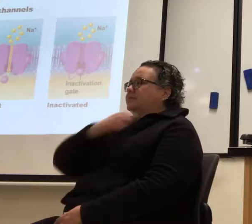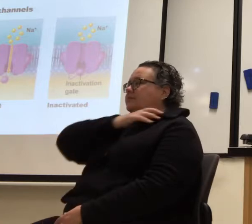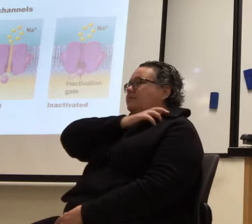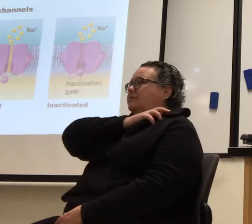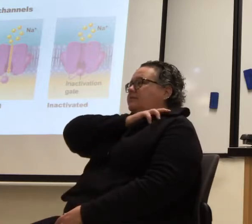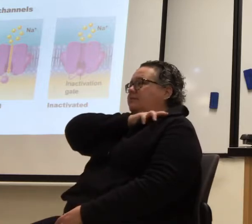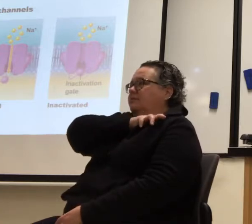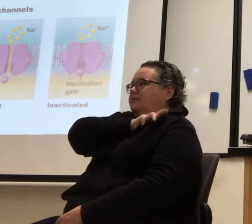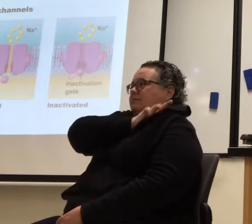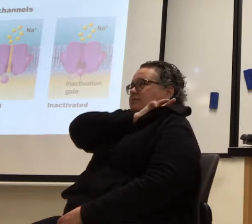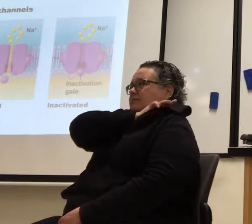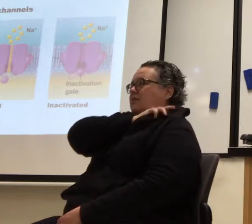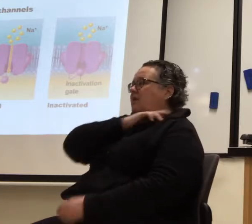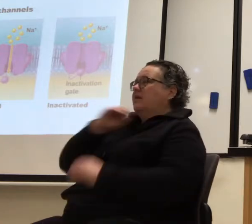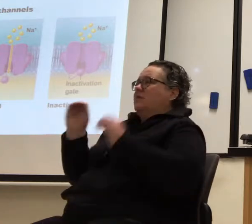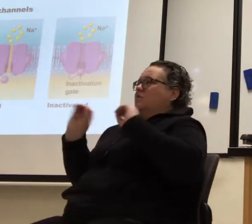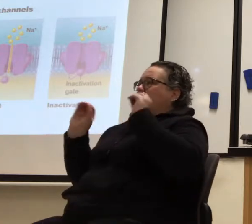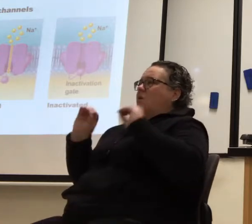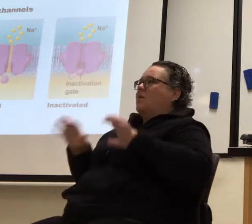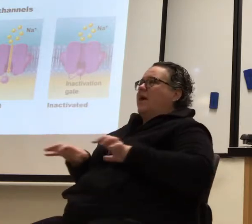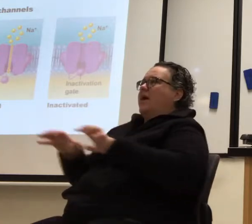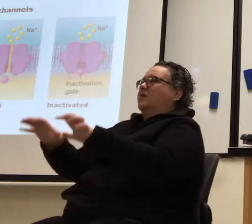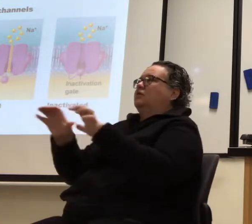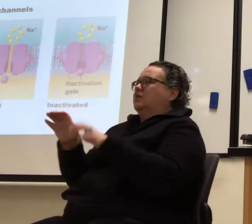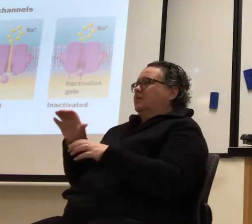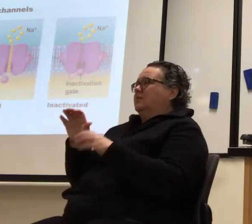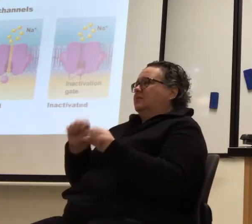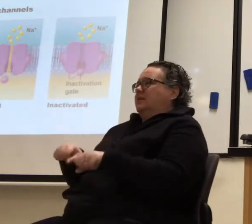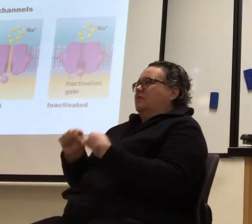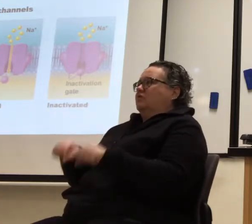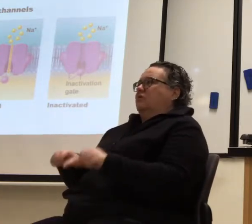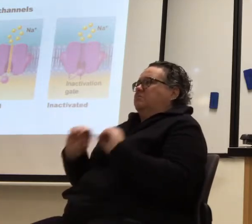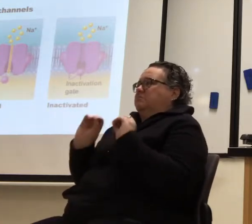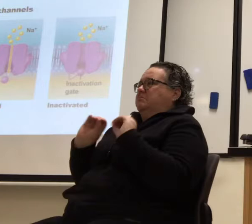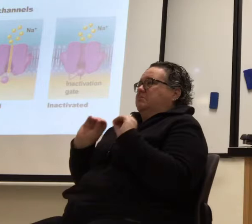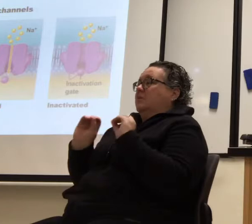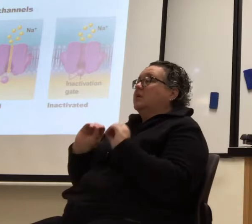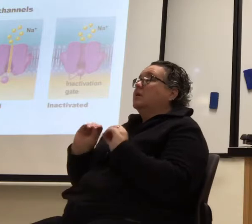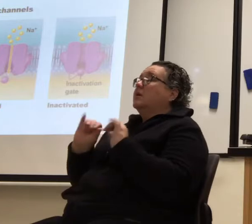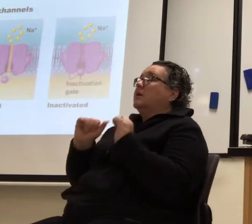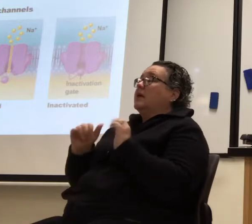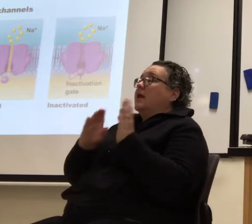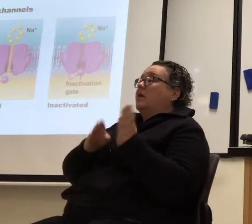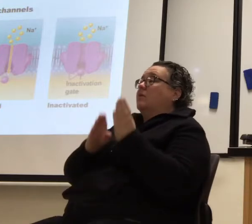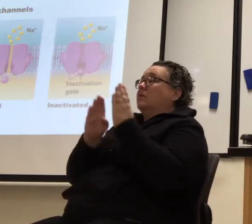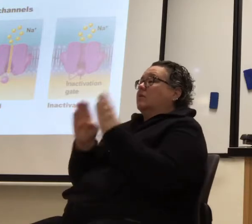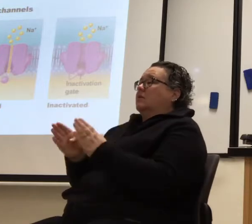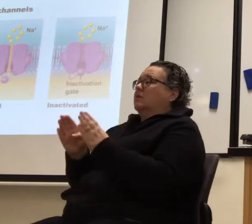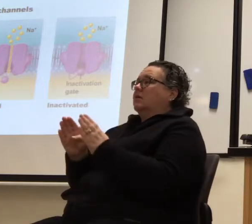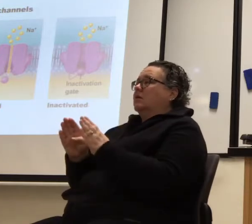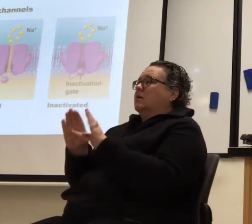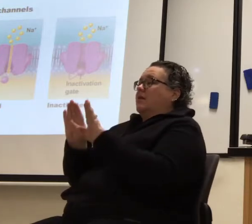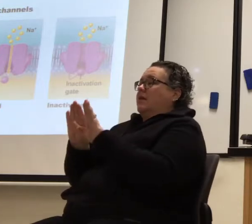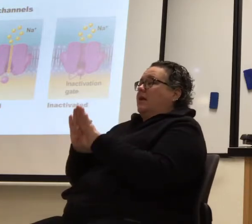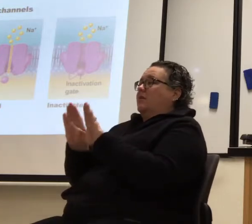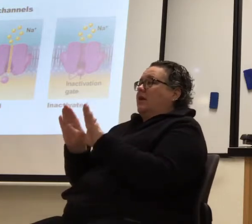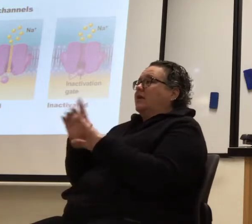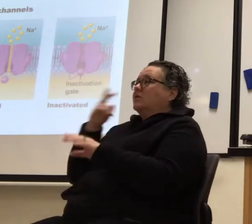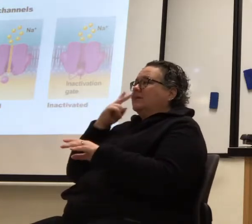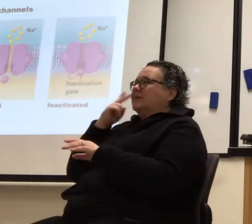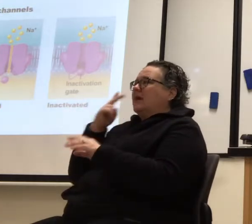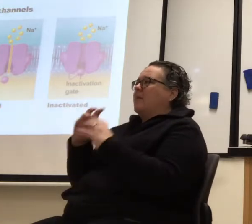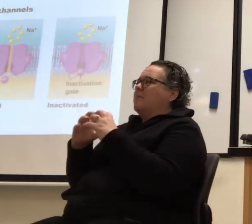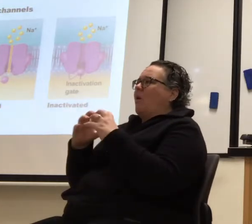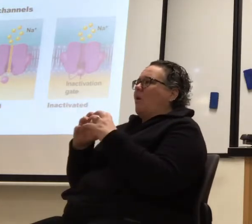There's no action potential when this gate is closed. Okay. There's another gate. The little ball and chain you see on the